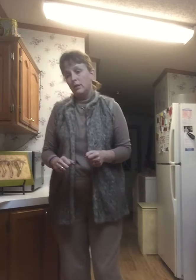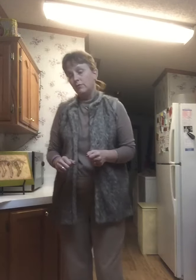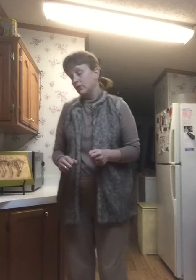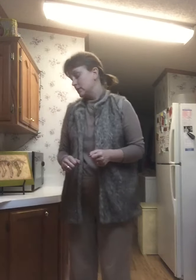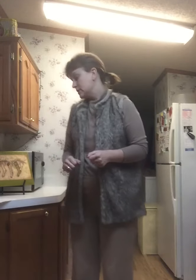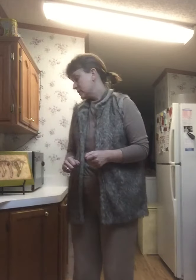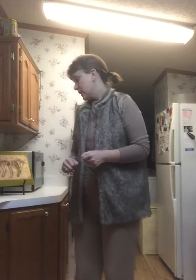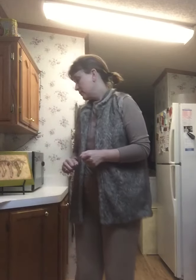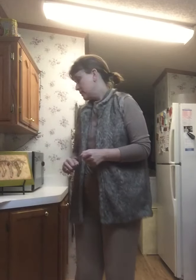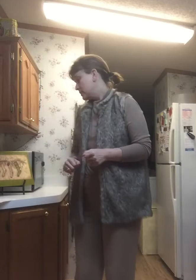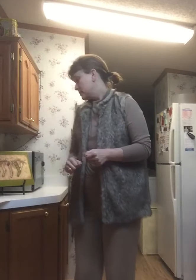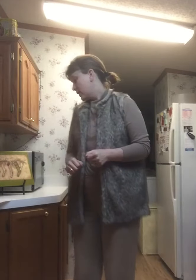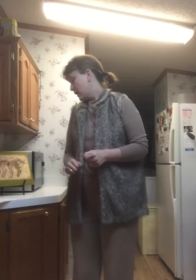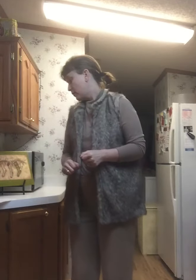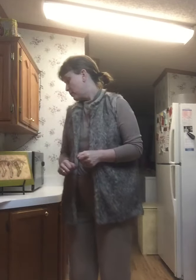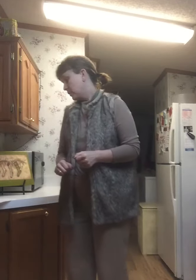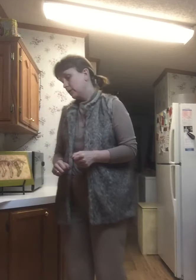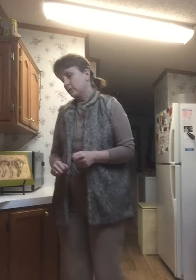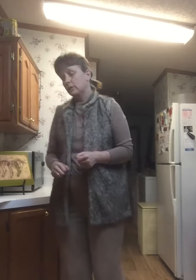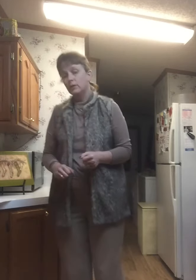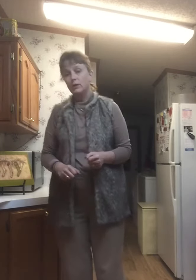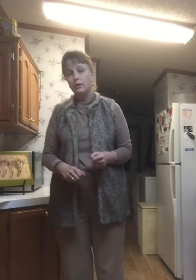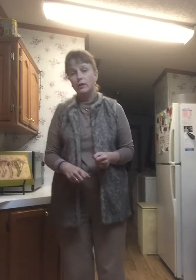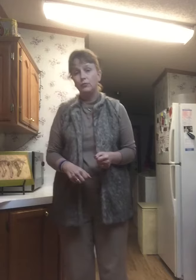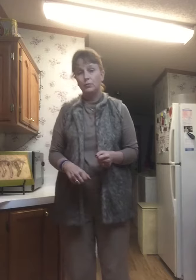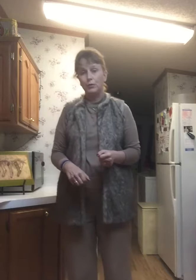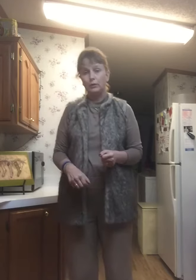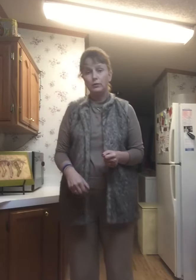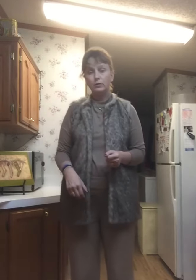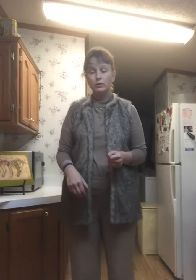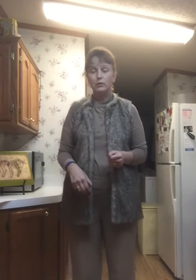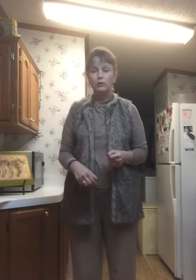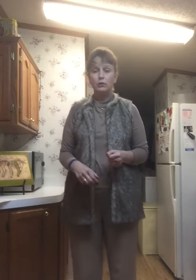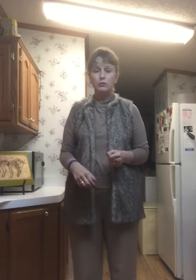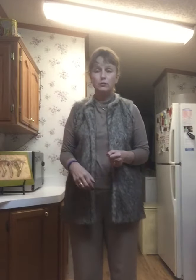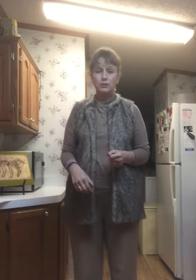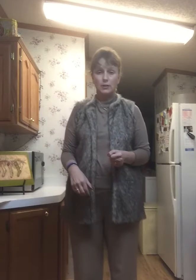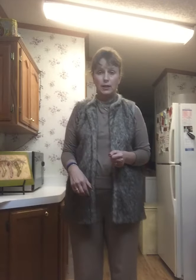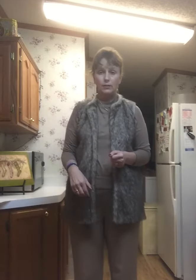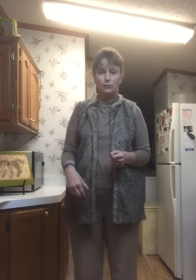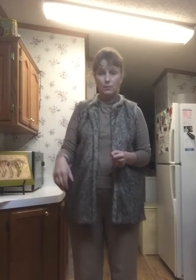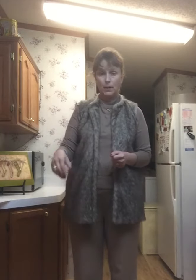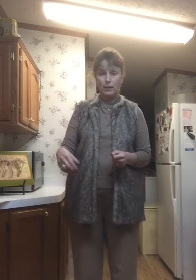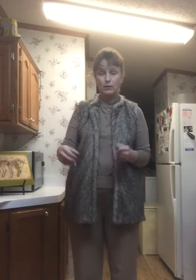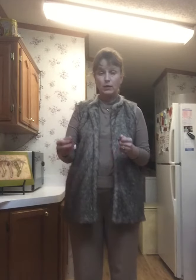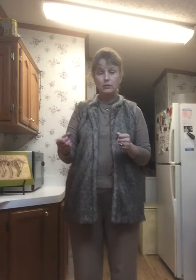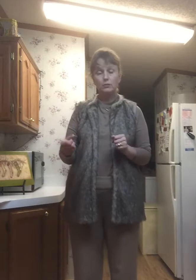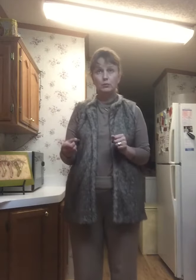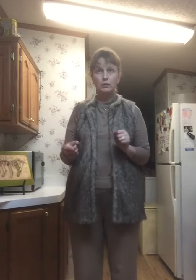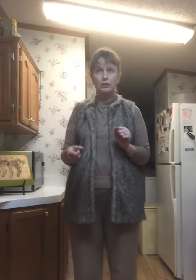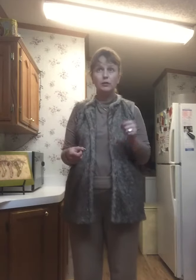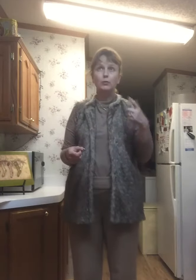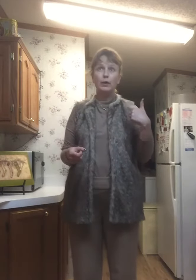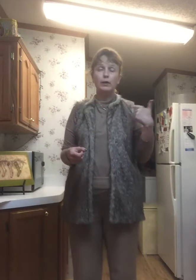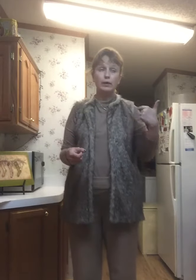For the slave is our brother. And for brother, you're going to do the sign for man. And so pretend like you're wearing a